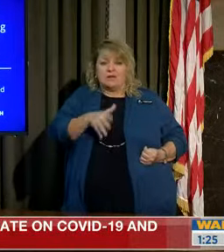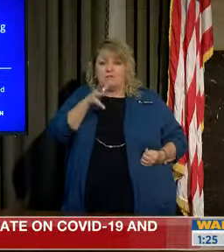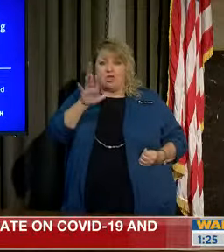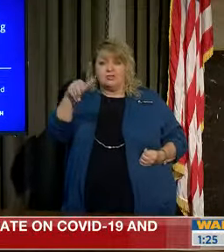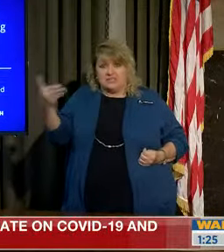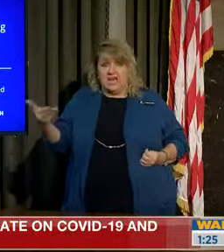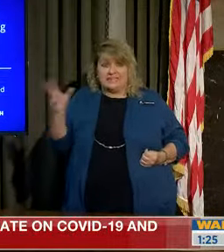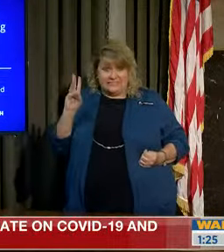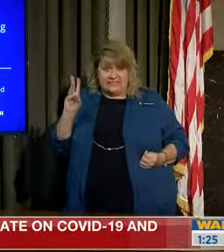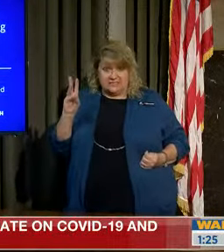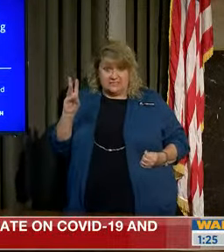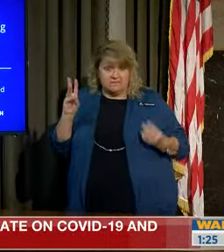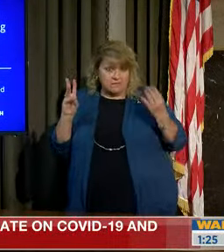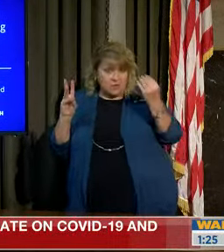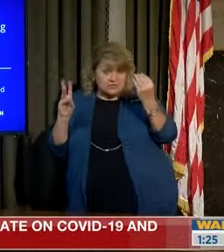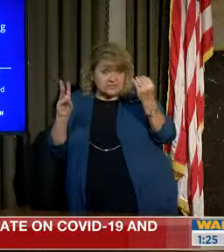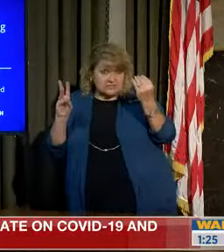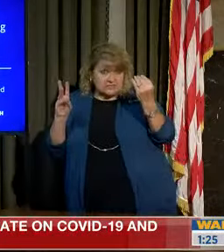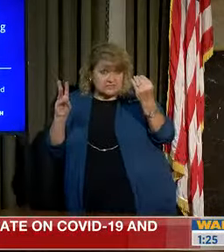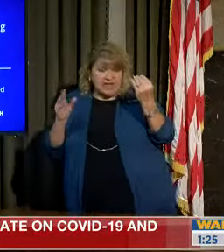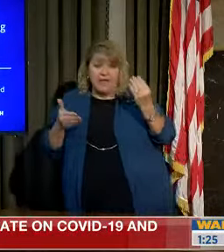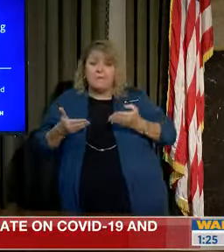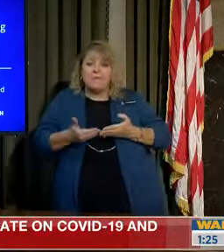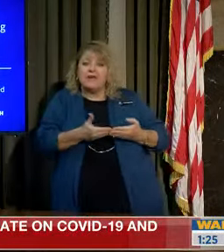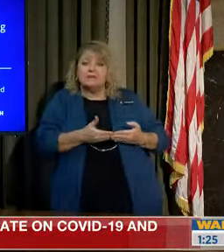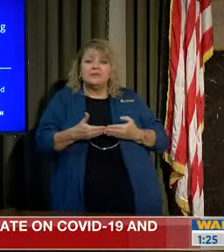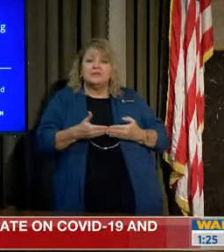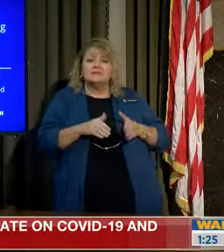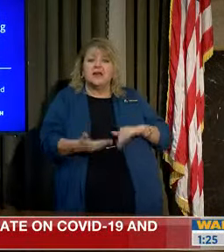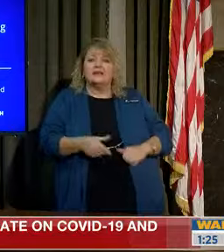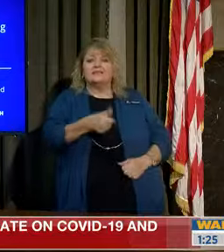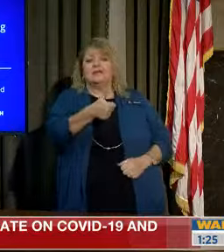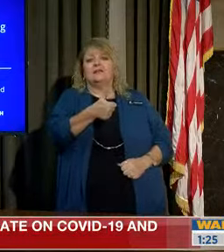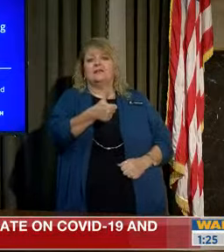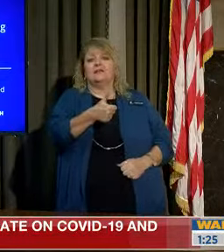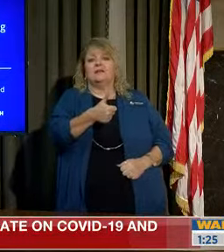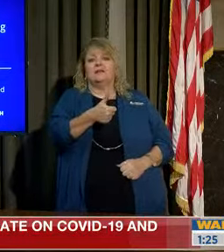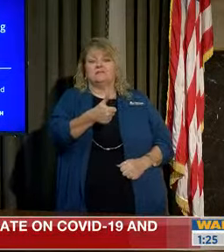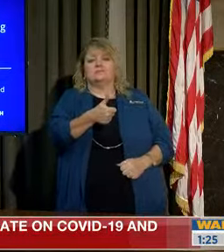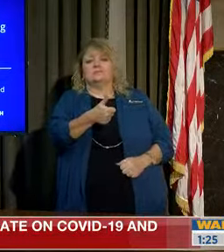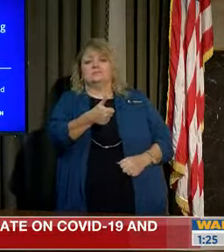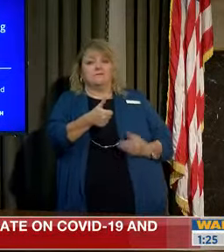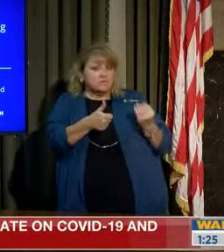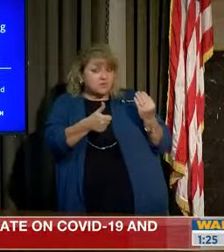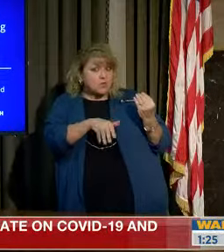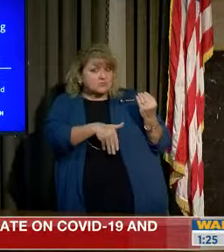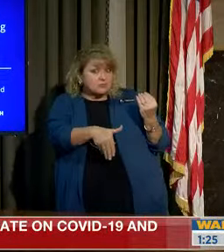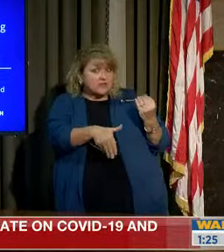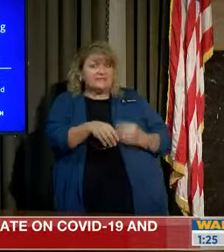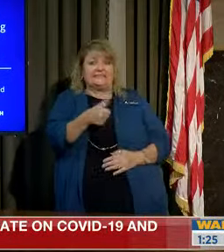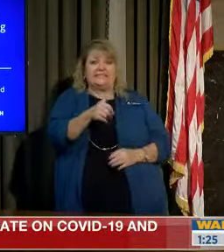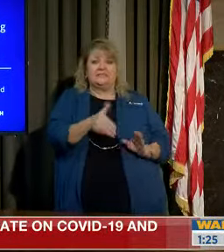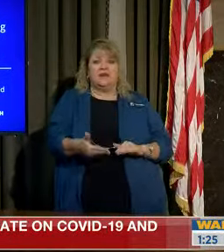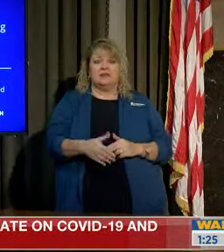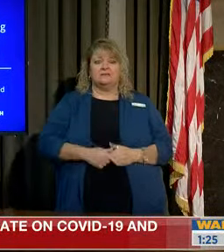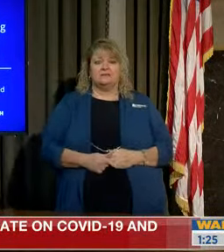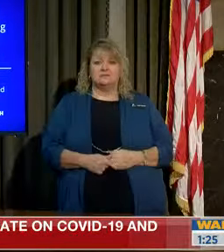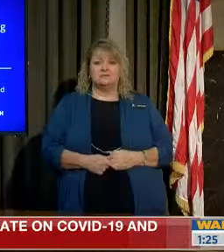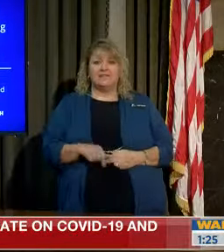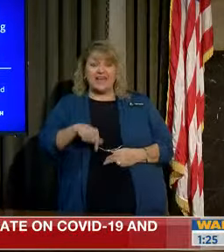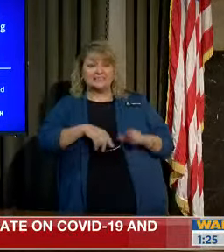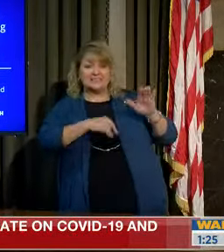this surge, and 10 fetal deaths. 10 unborn children have died just in this